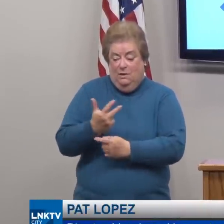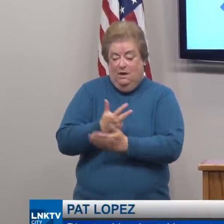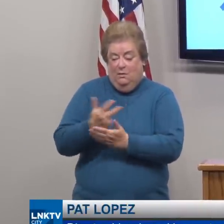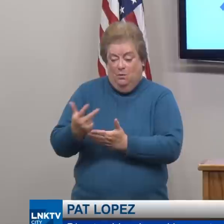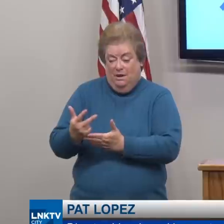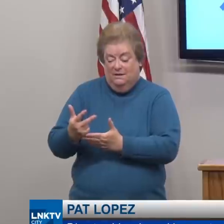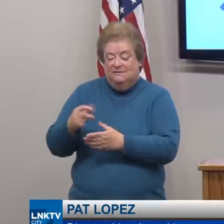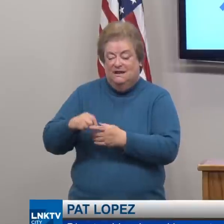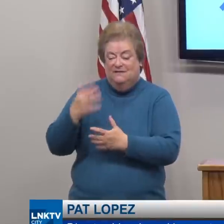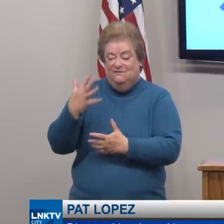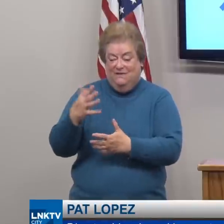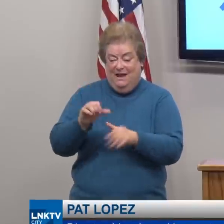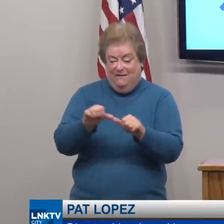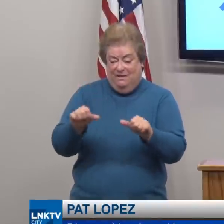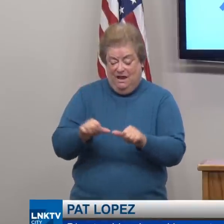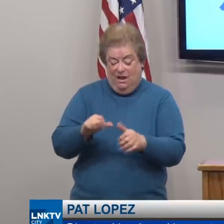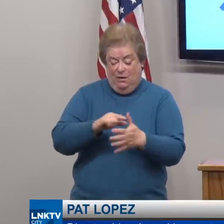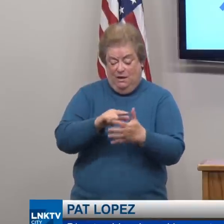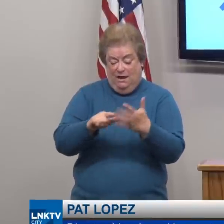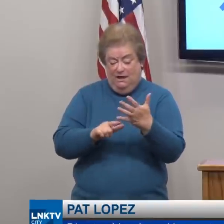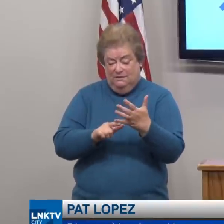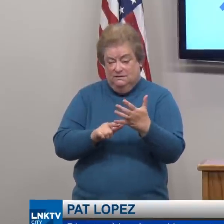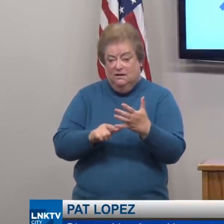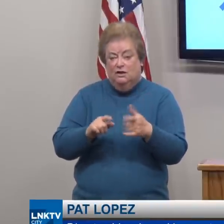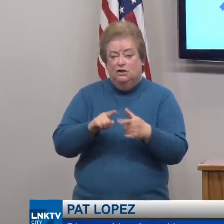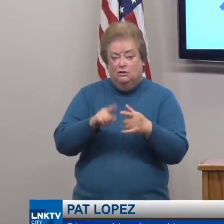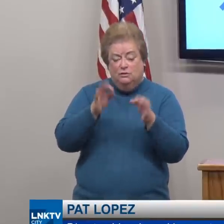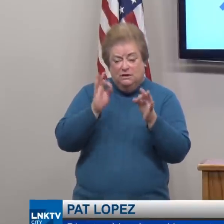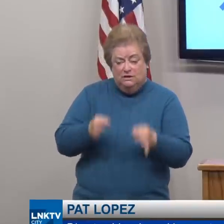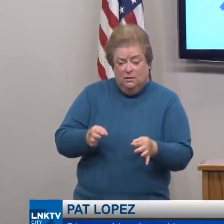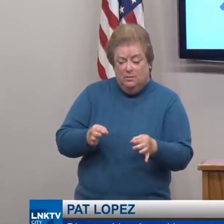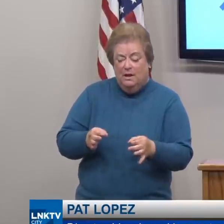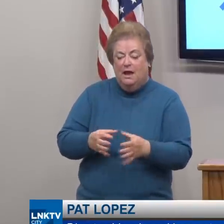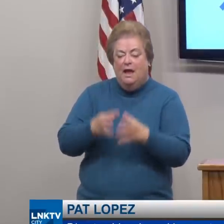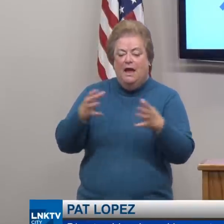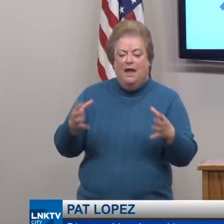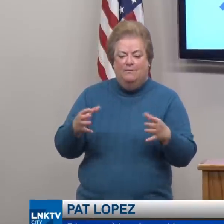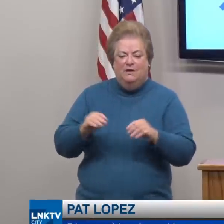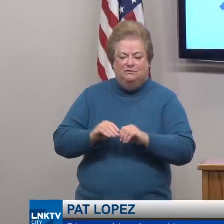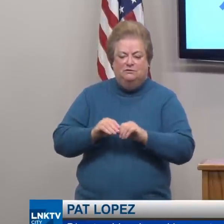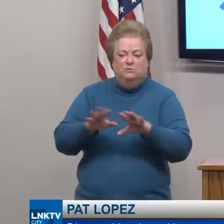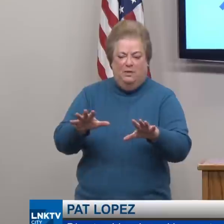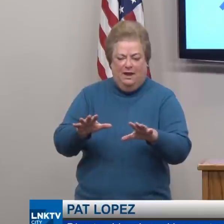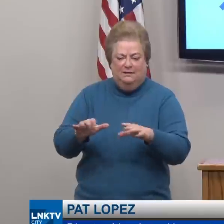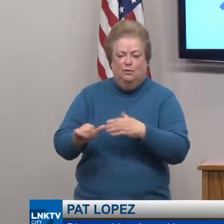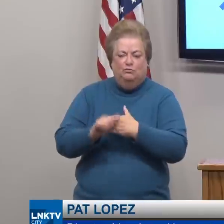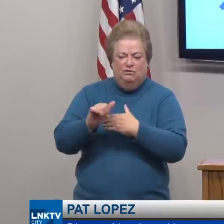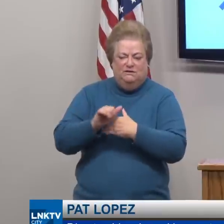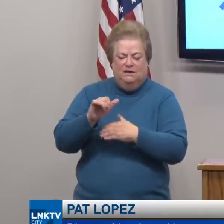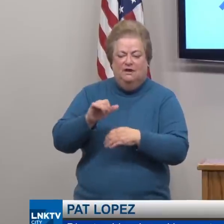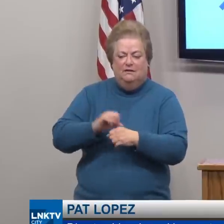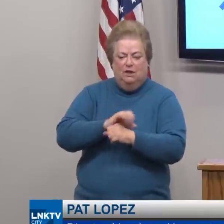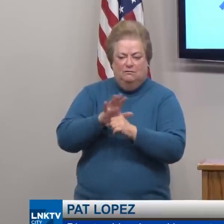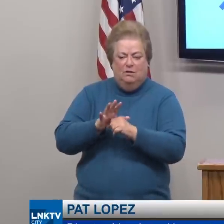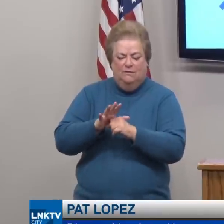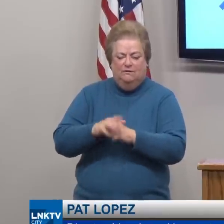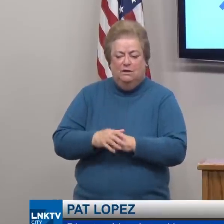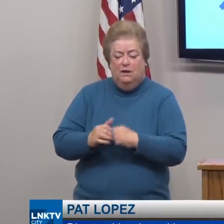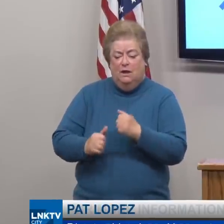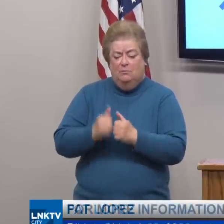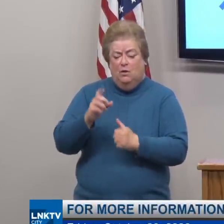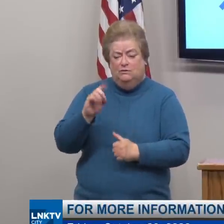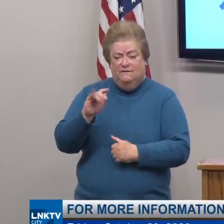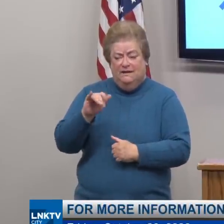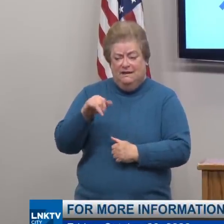and five primary areas to determine the risk of covet 19 to the public in our community most of the data is